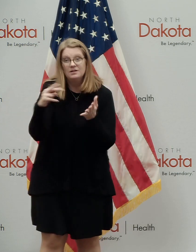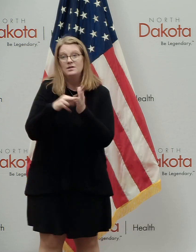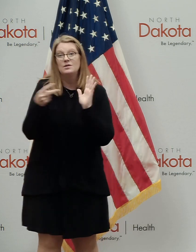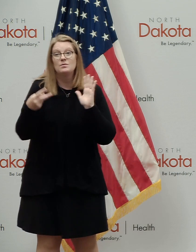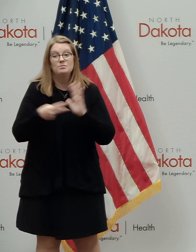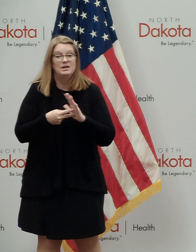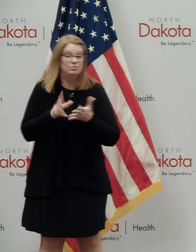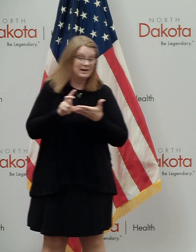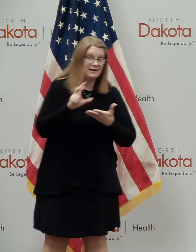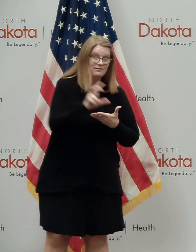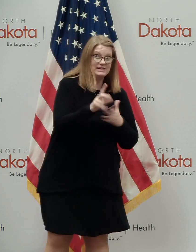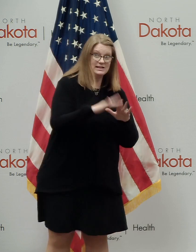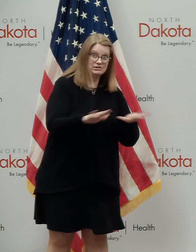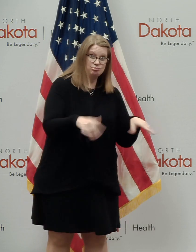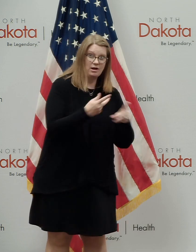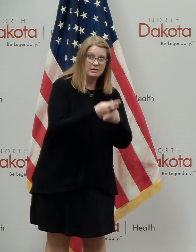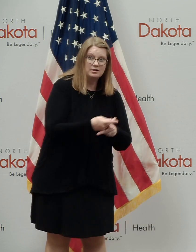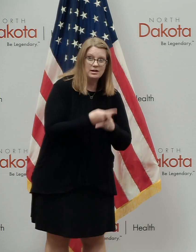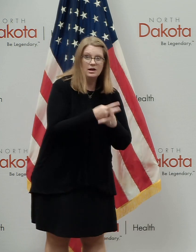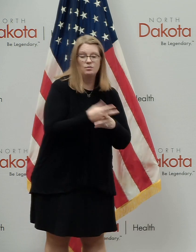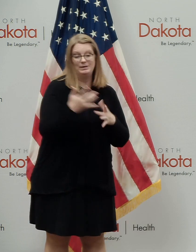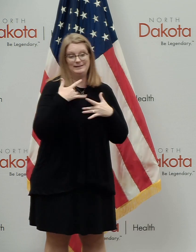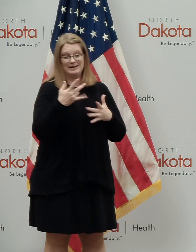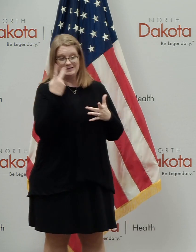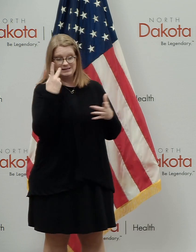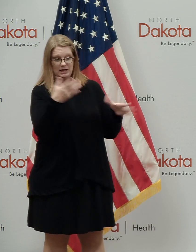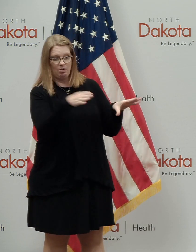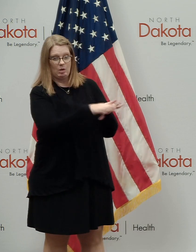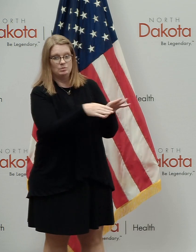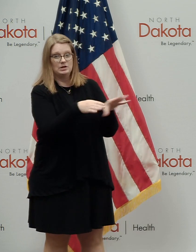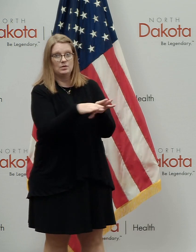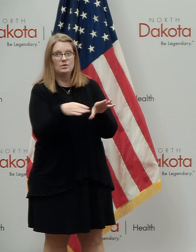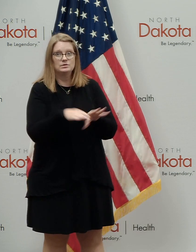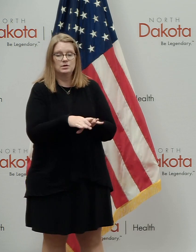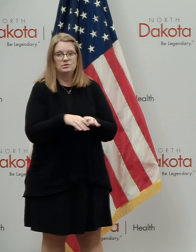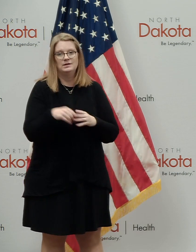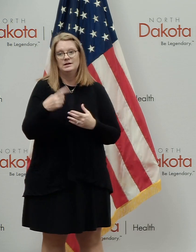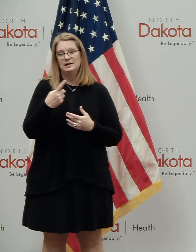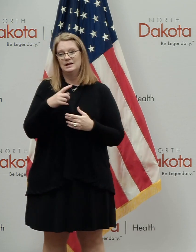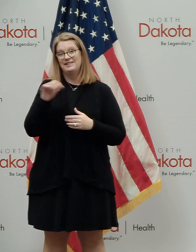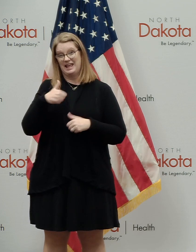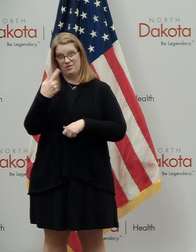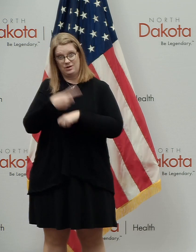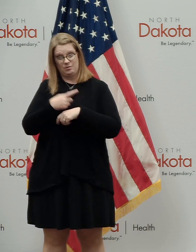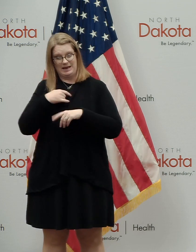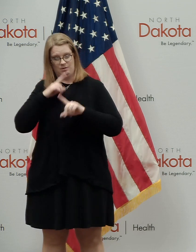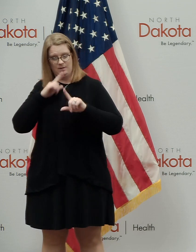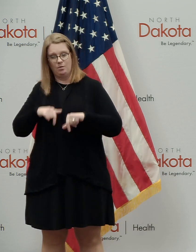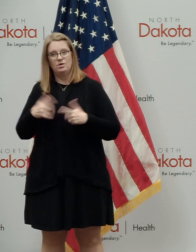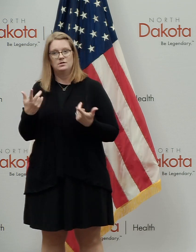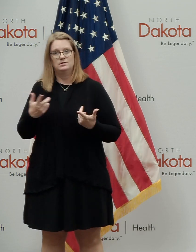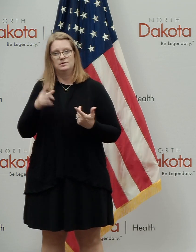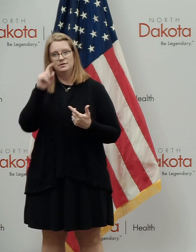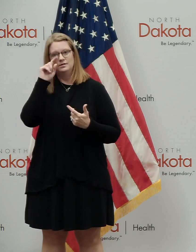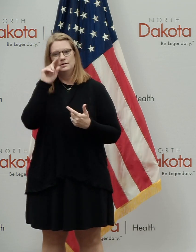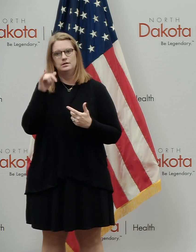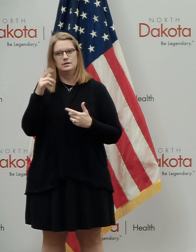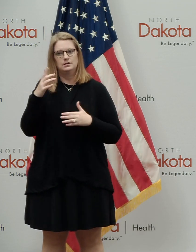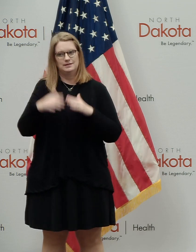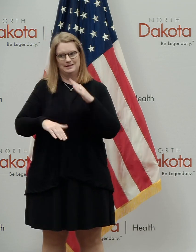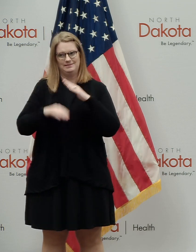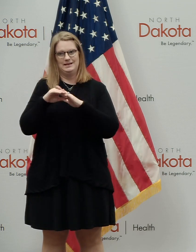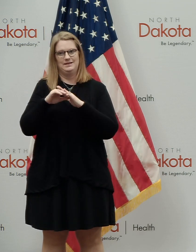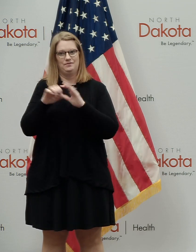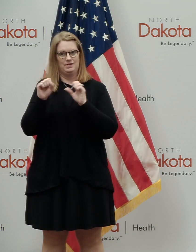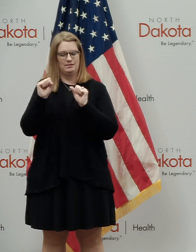in childcare, which we continue to see more and more closures happening throughout the state. We just got a report the other day that we've reached the highest number of capacity of